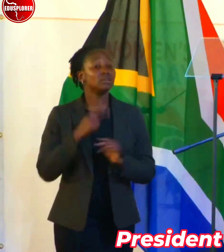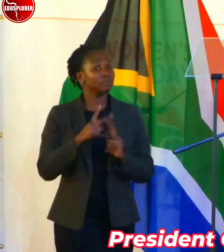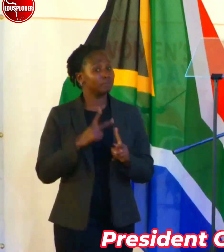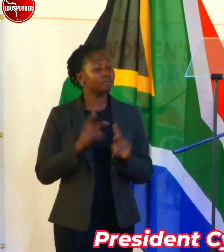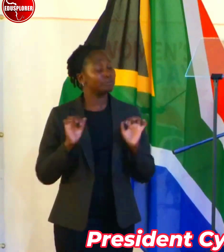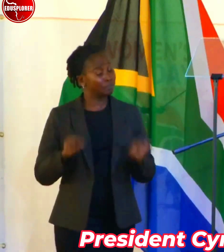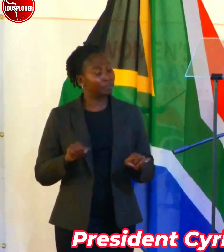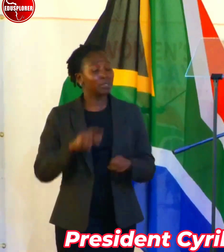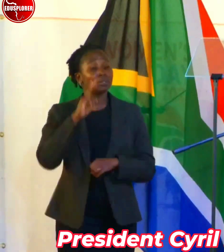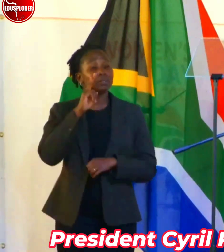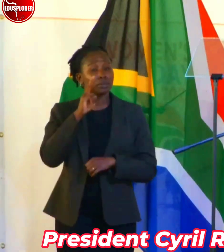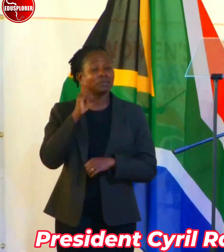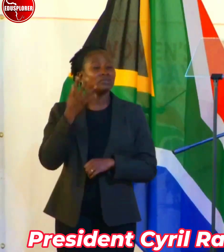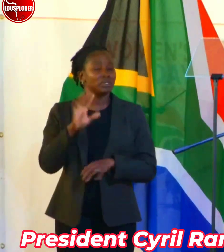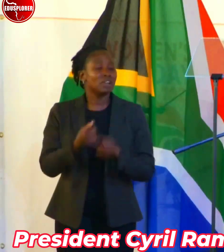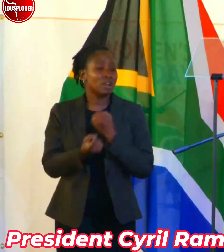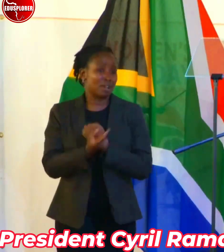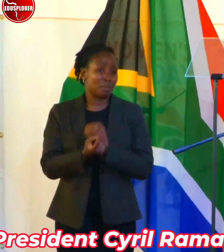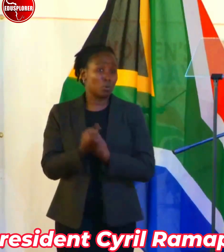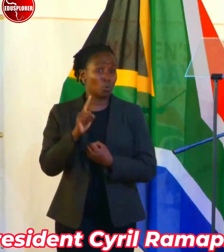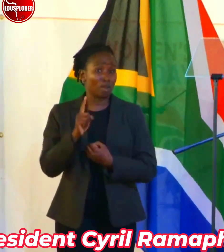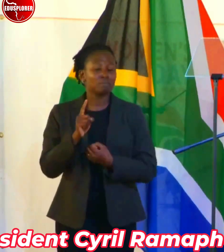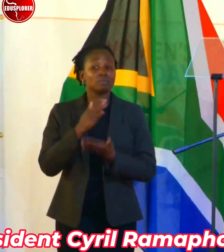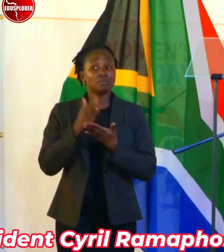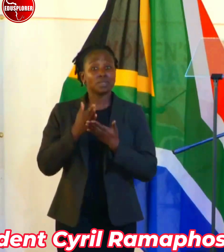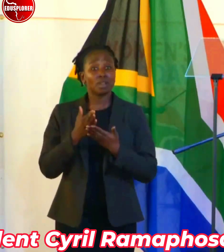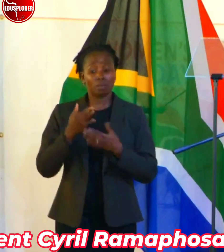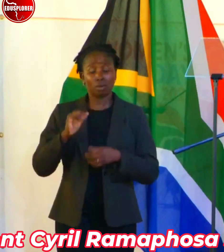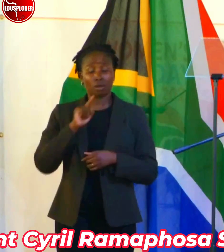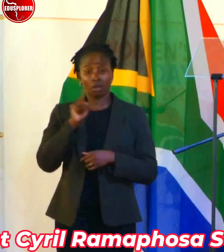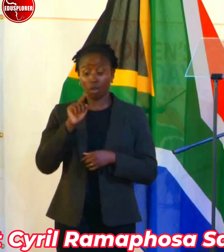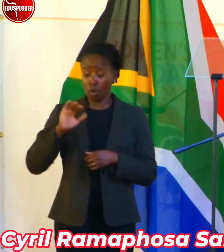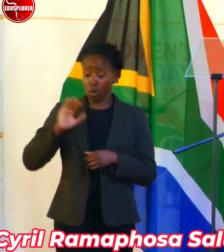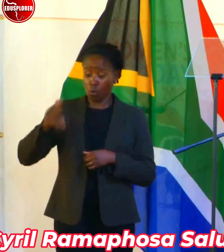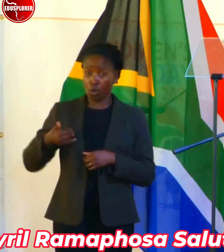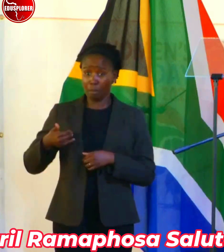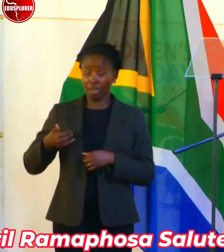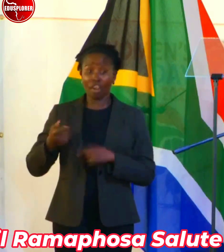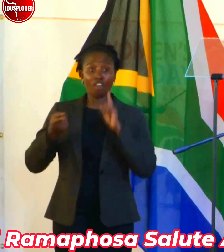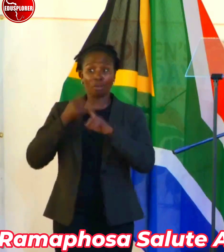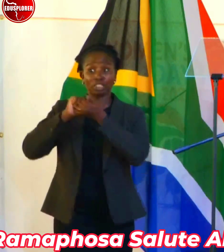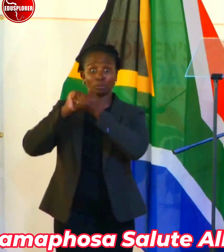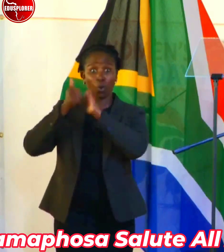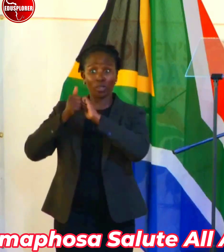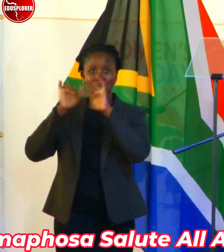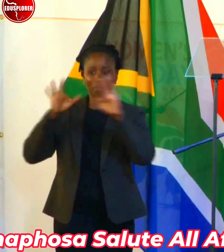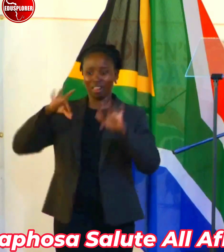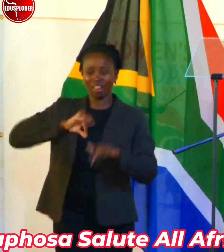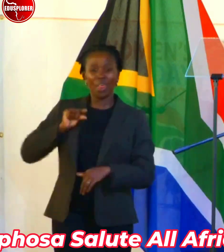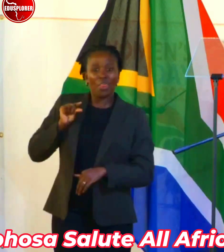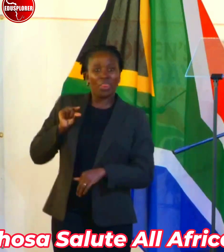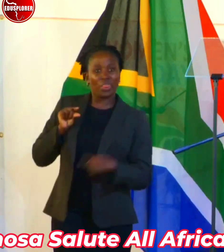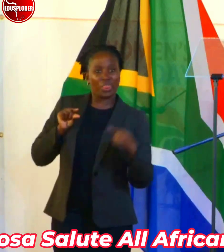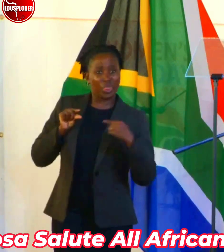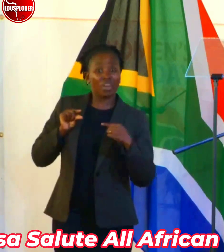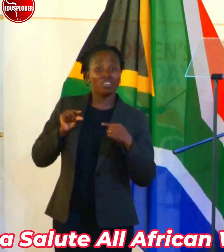also see this with the underpayment of our women sports people. And I will